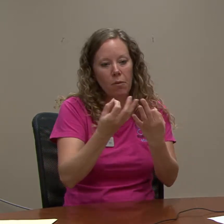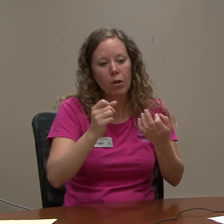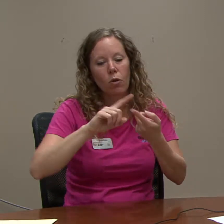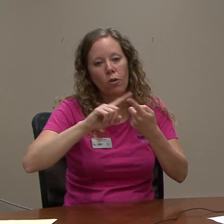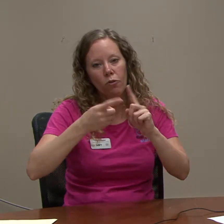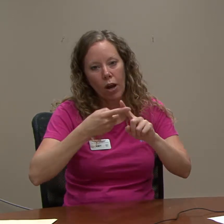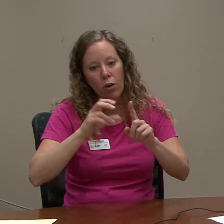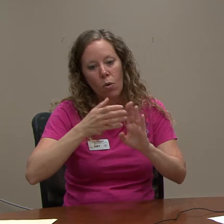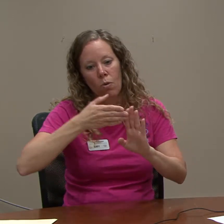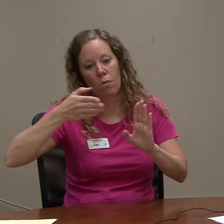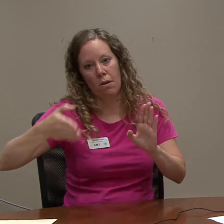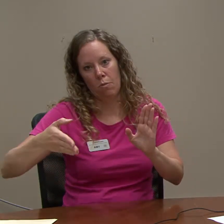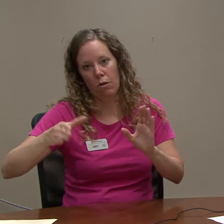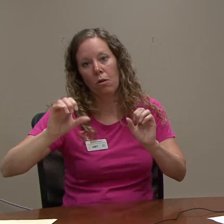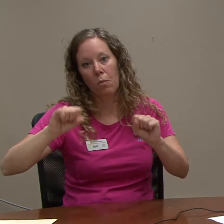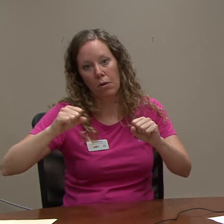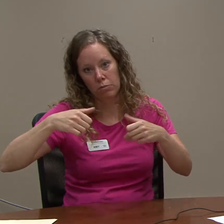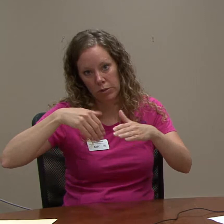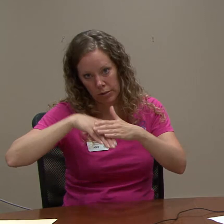friend, or neighbor.